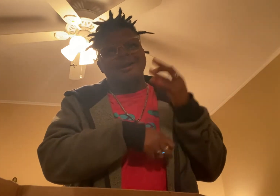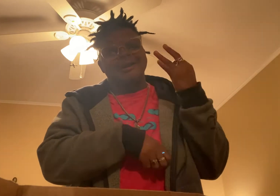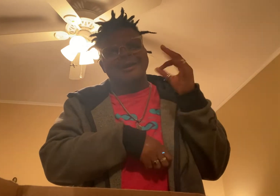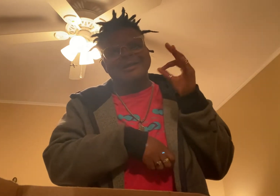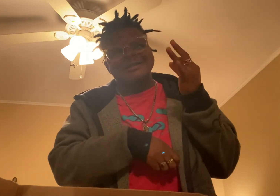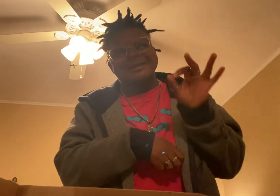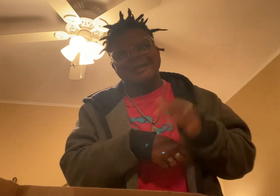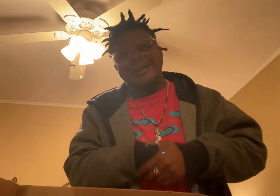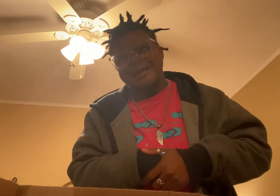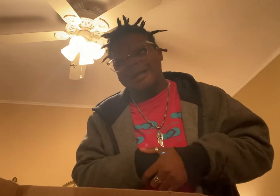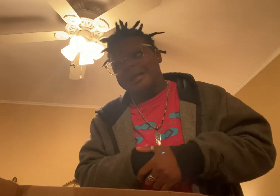COVID-19.